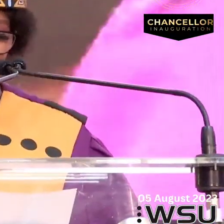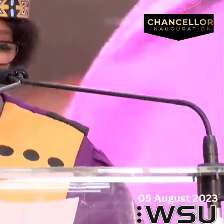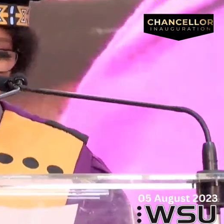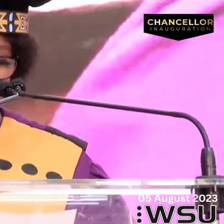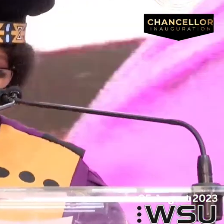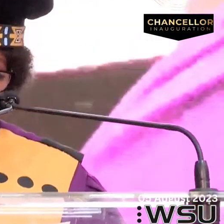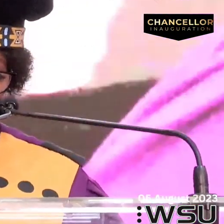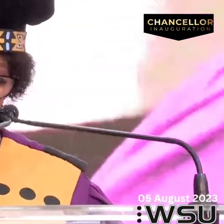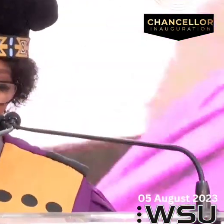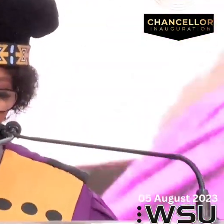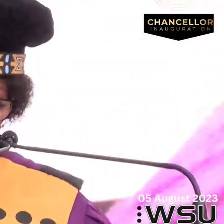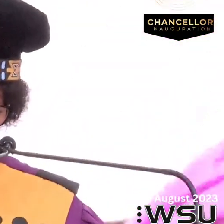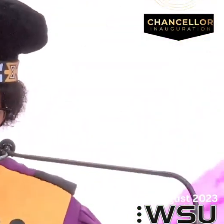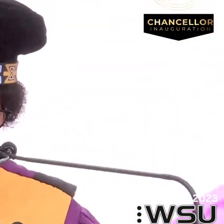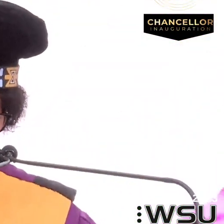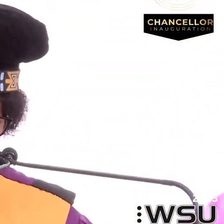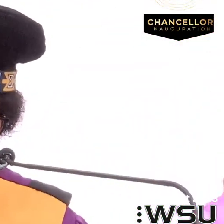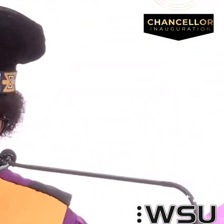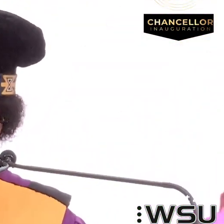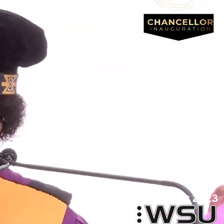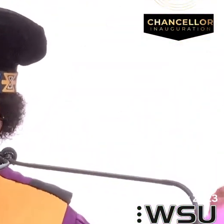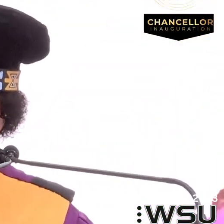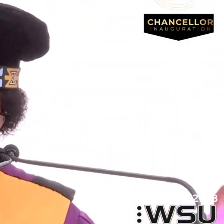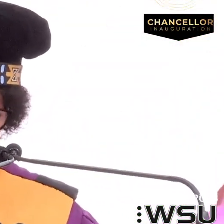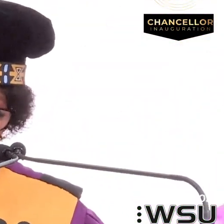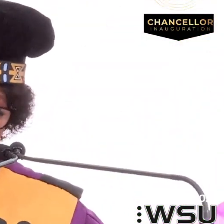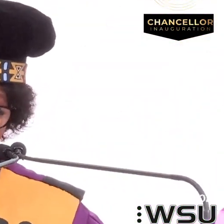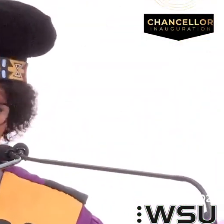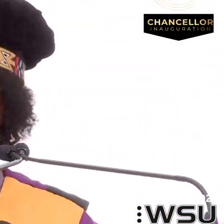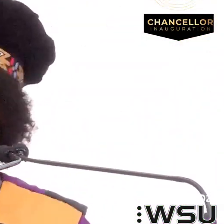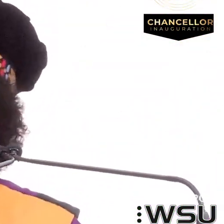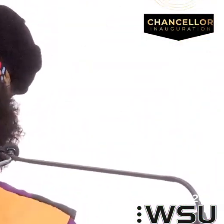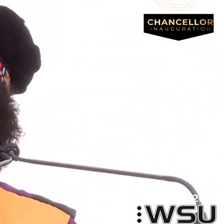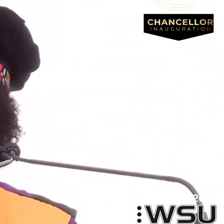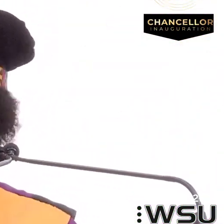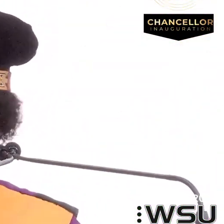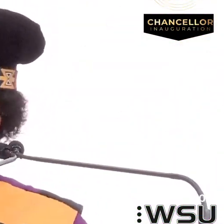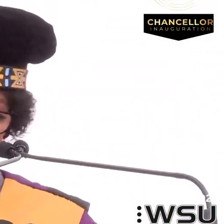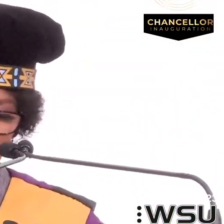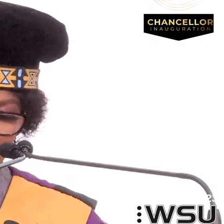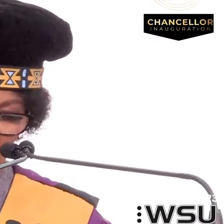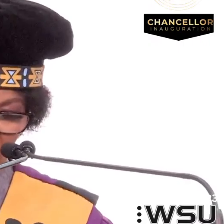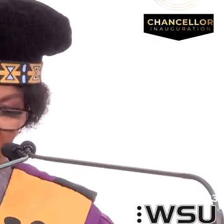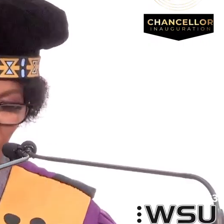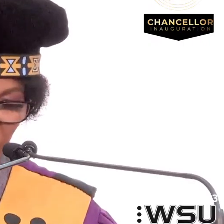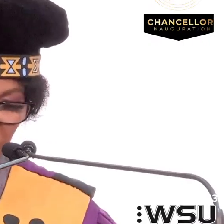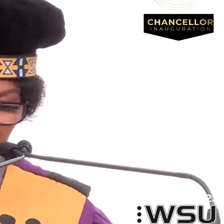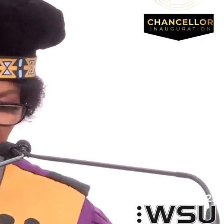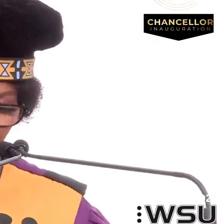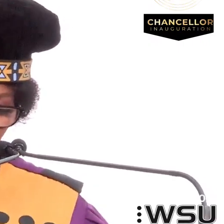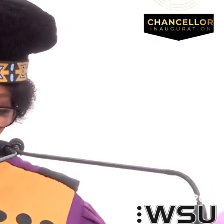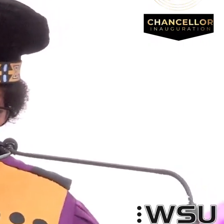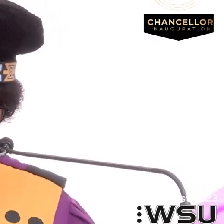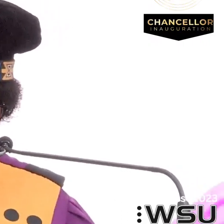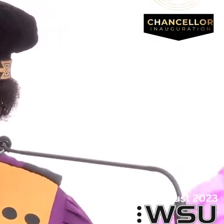Gosikazi, Nosizwe, Nolusindiso, Mthiraka, and all traditional leaders present here today.